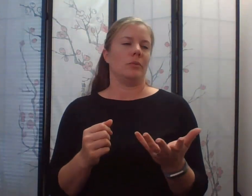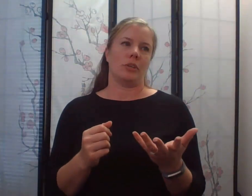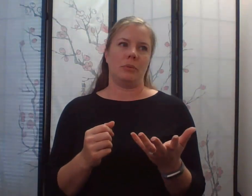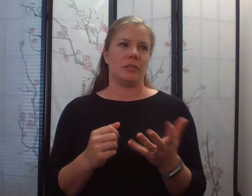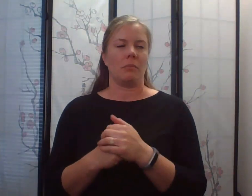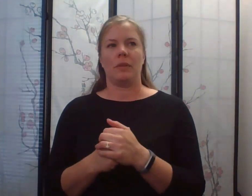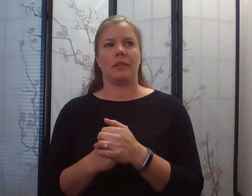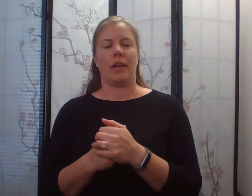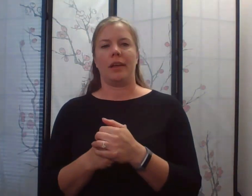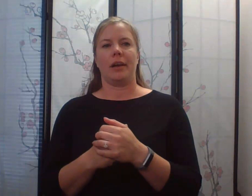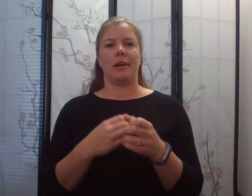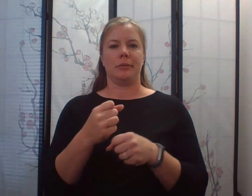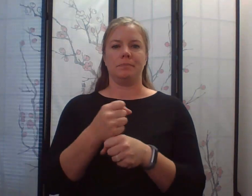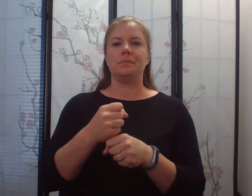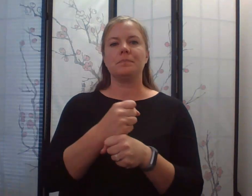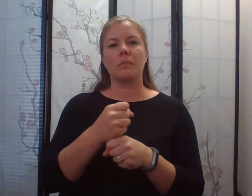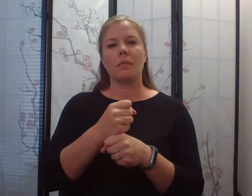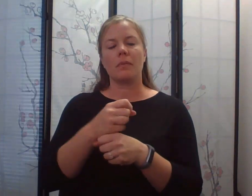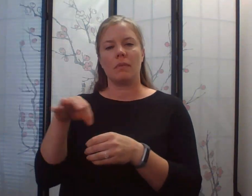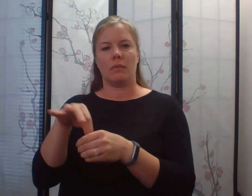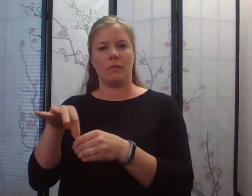it could be something like,